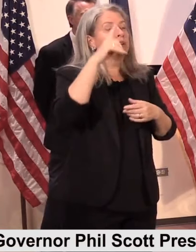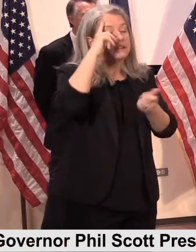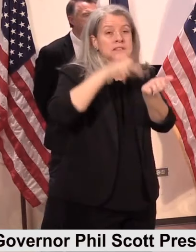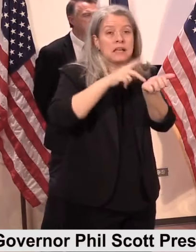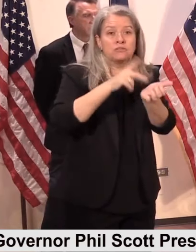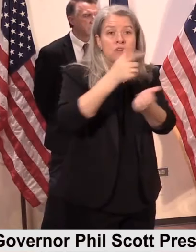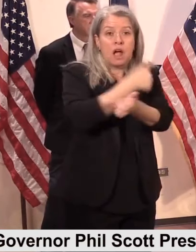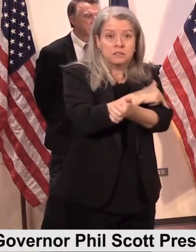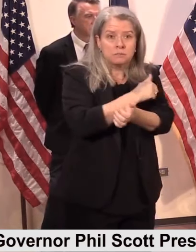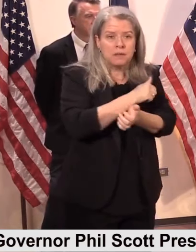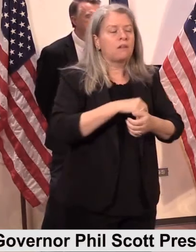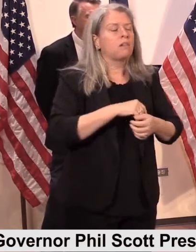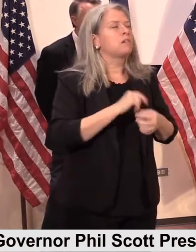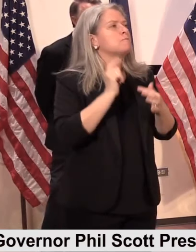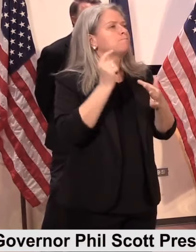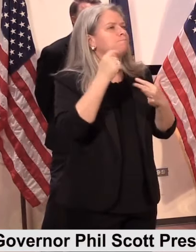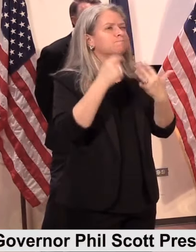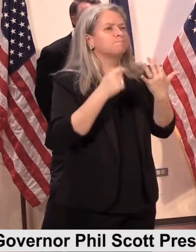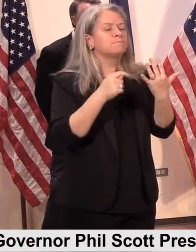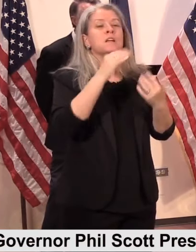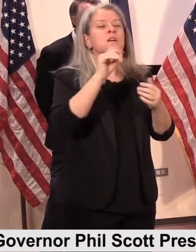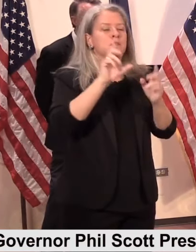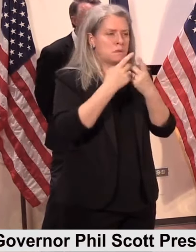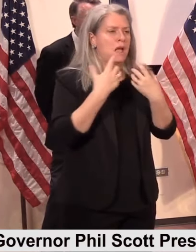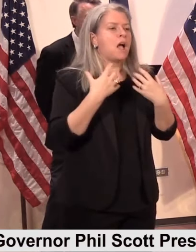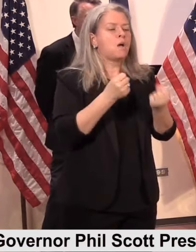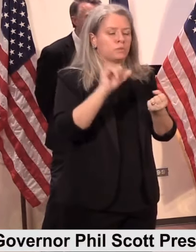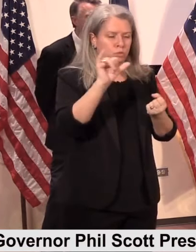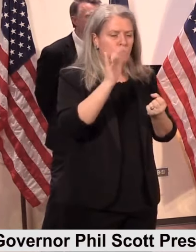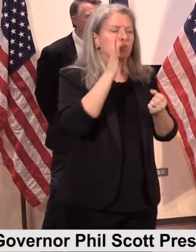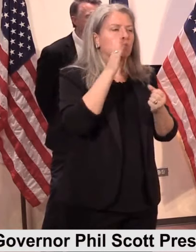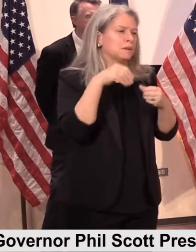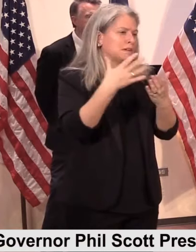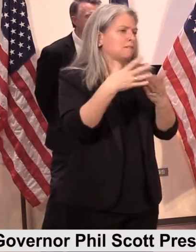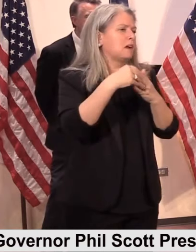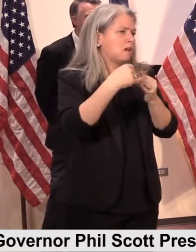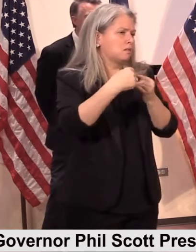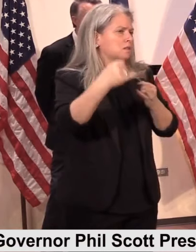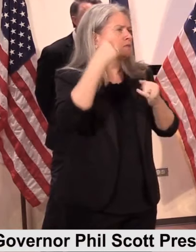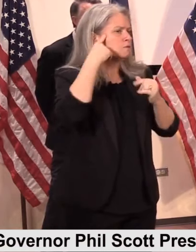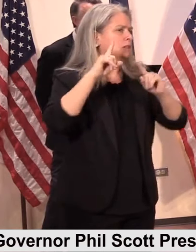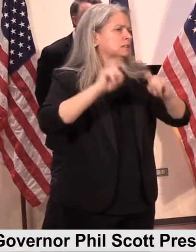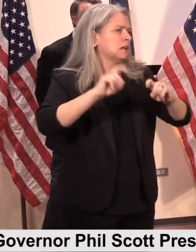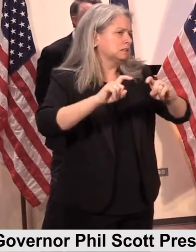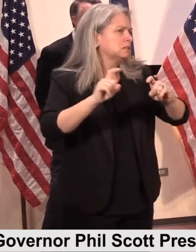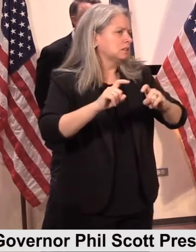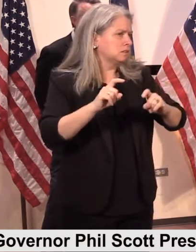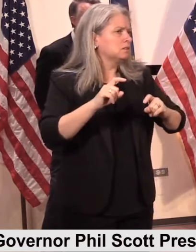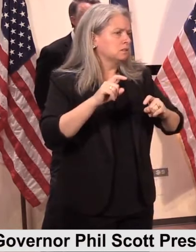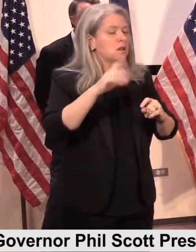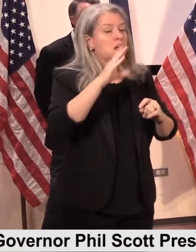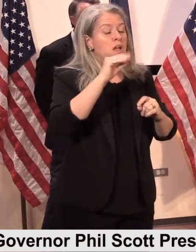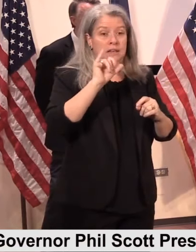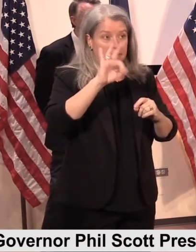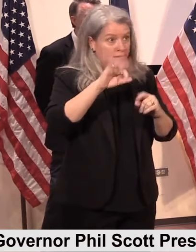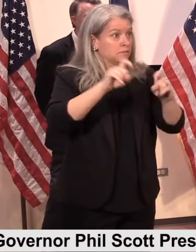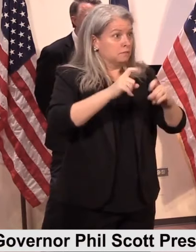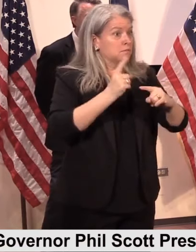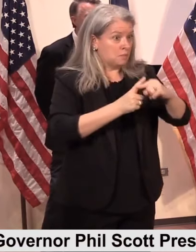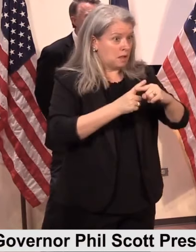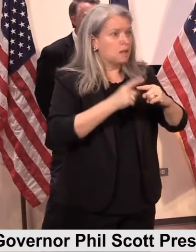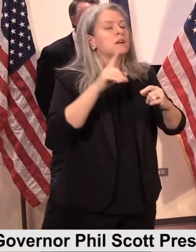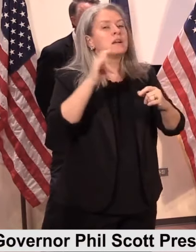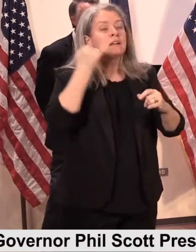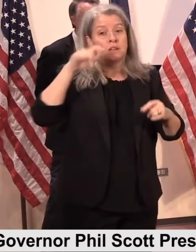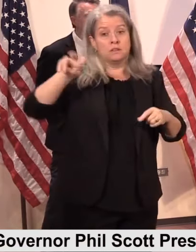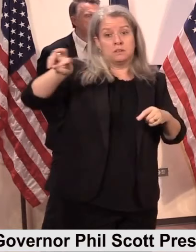as well plus as the Department sure of Health will be issuing guidelines before they for quarantining. So a lot going on